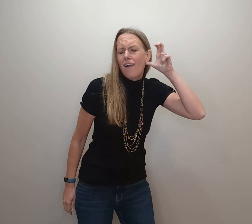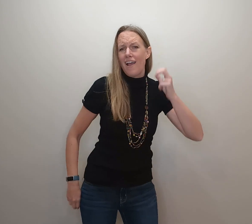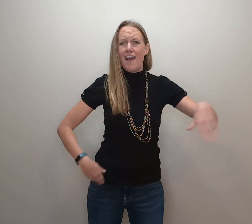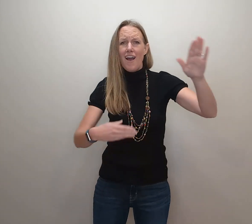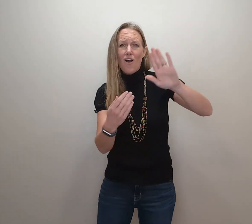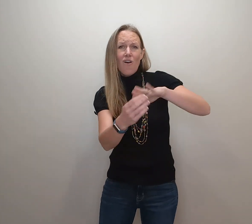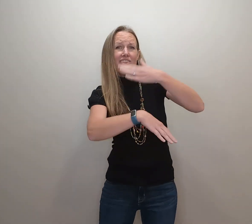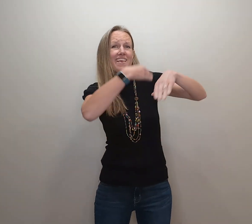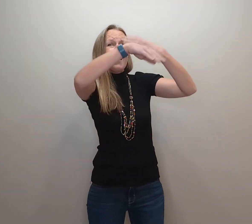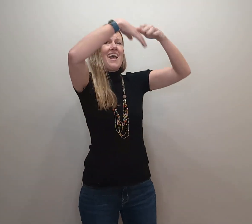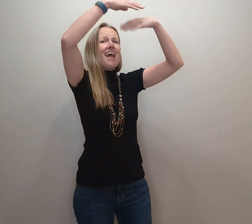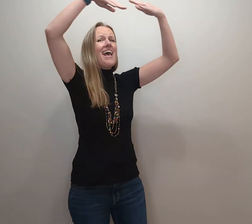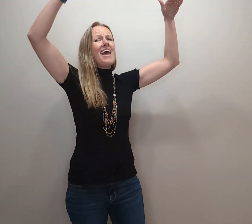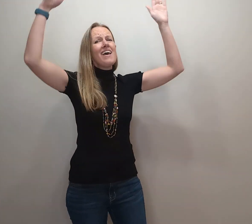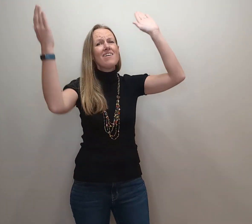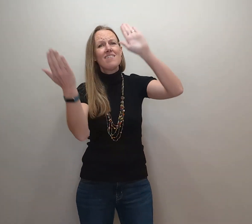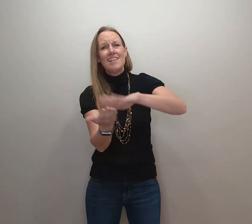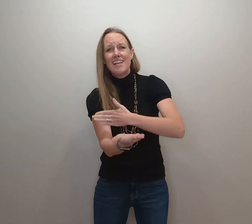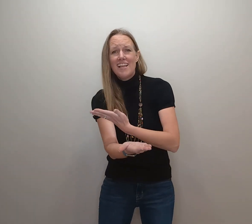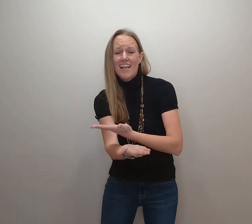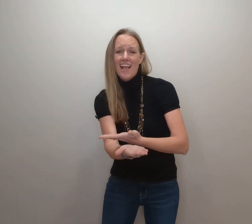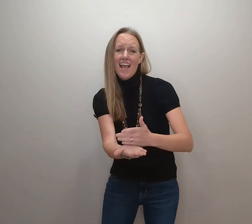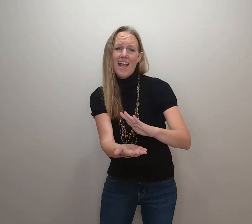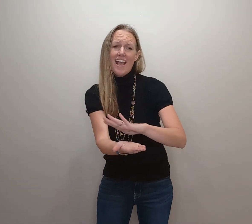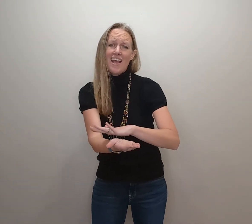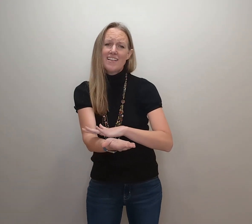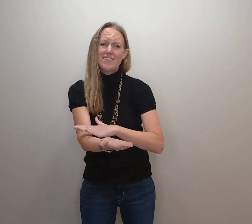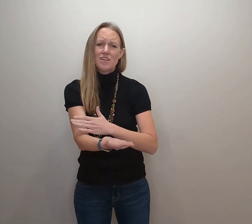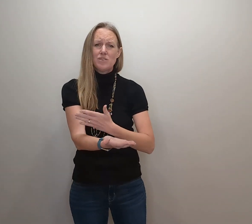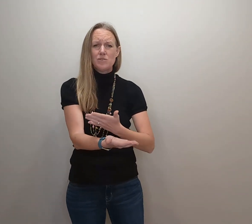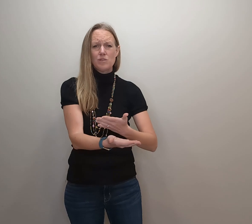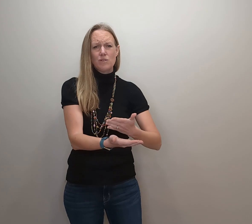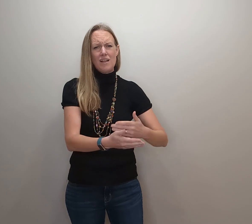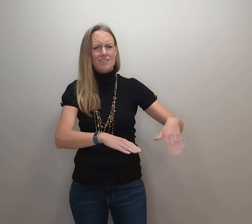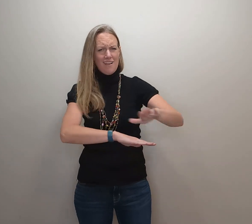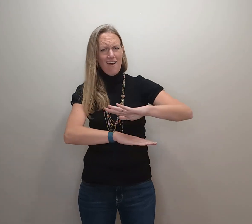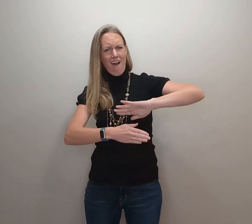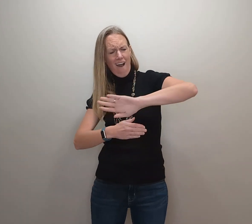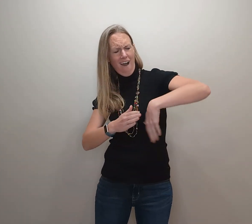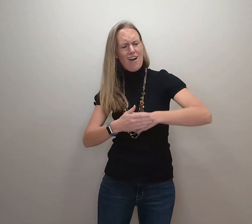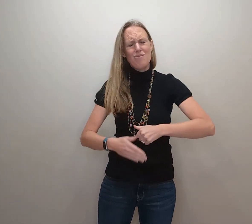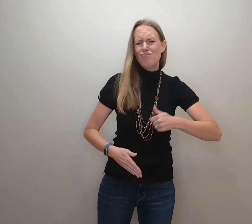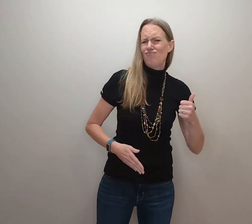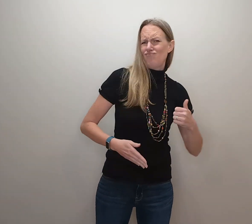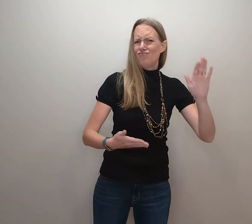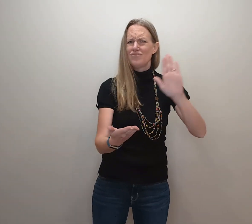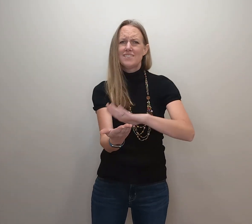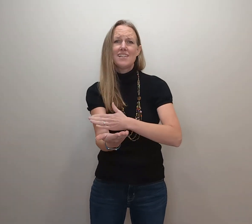Hark how the heavenly anthem drowns all